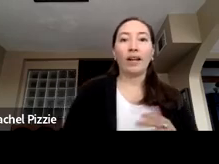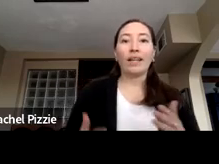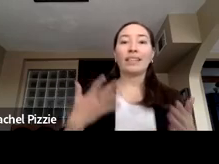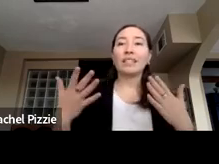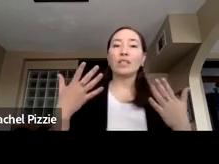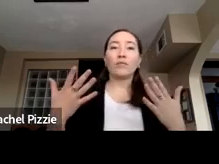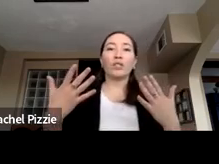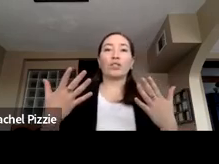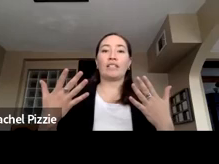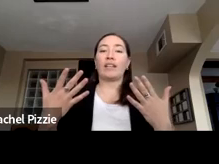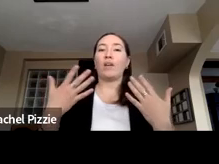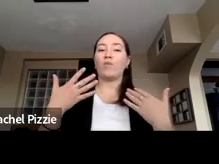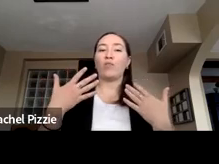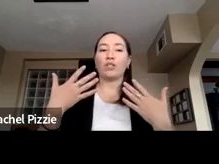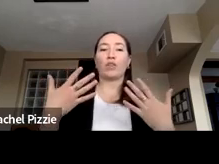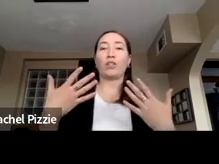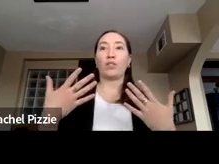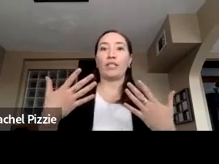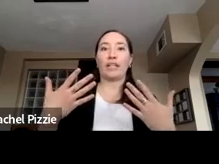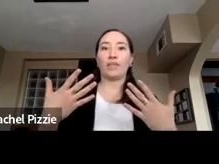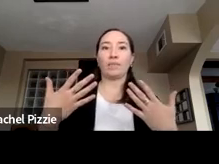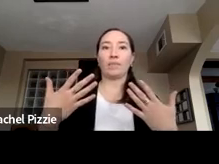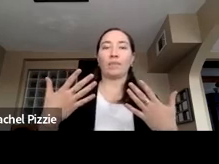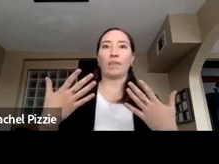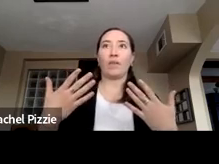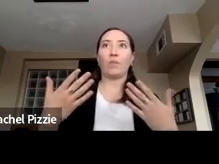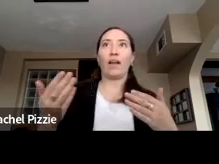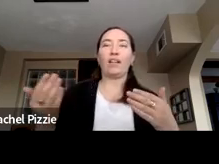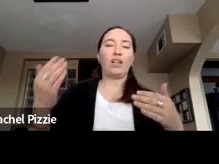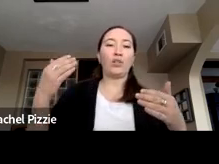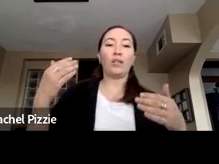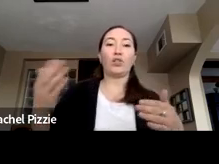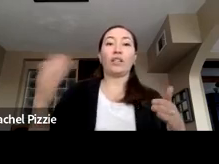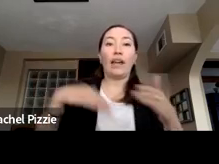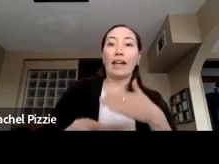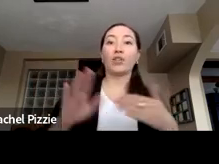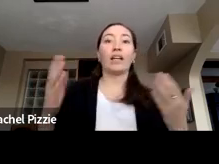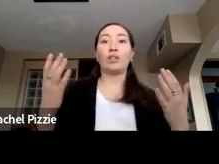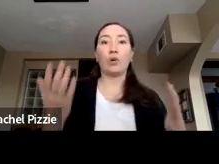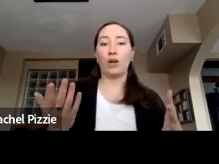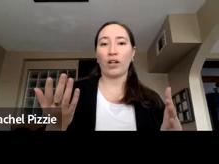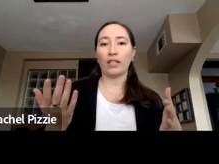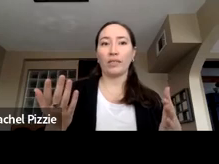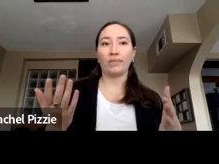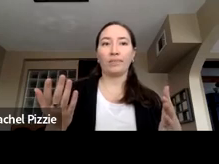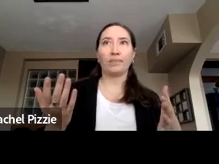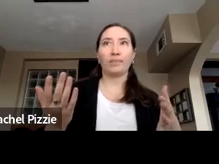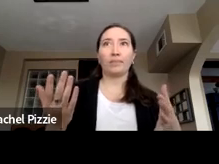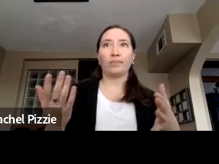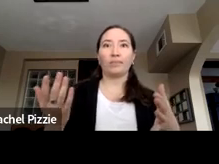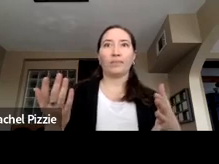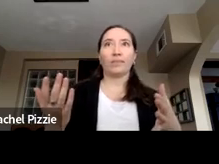So this is the first screen you'll see when you initially enter into Qualtrics.